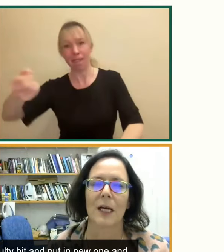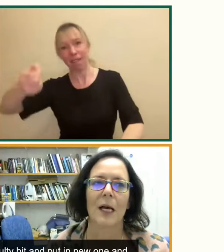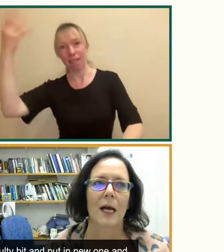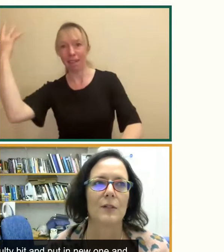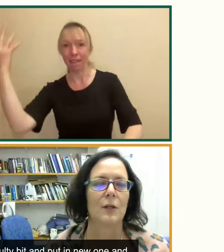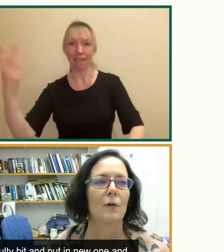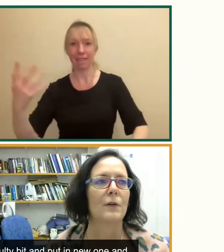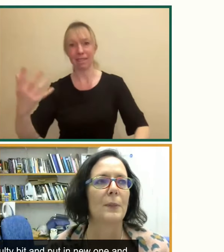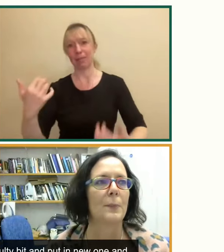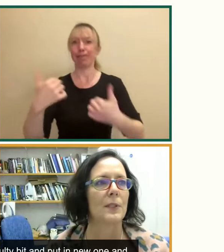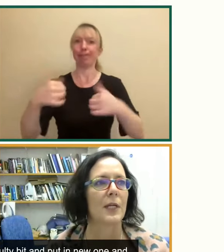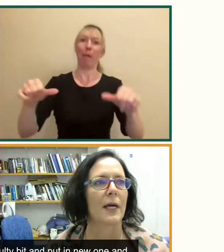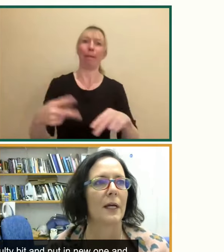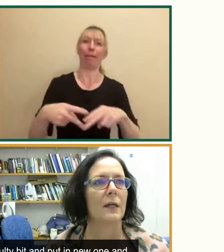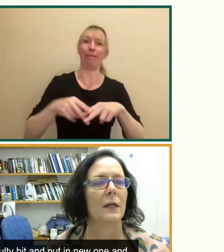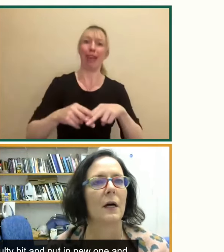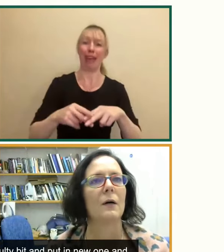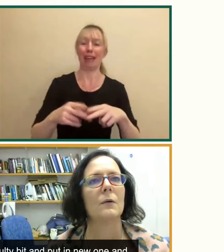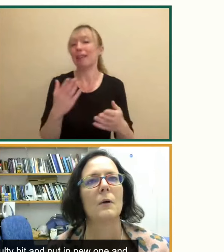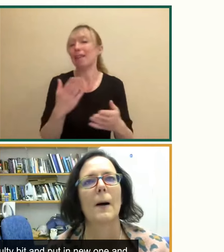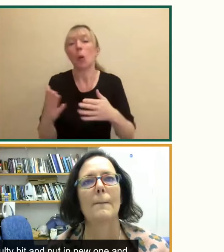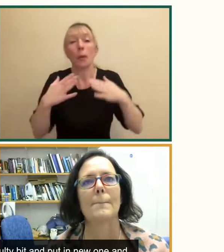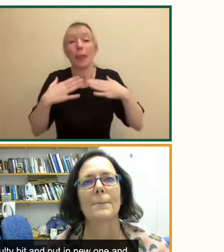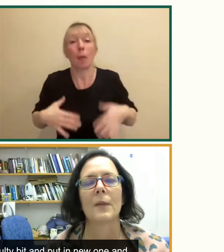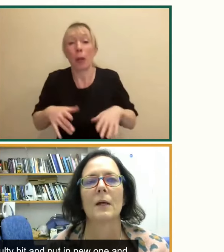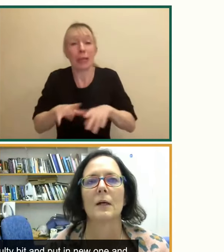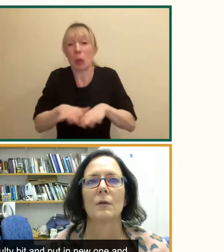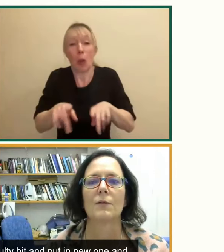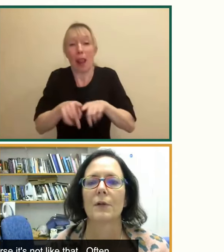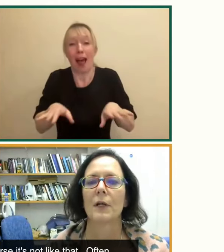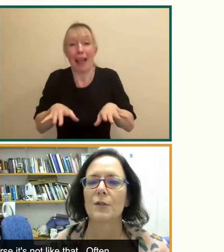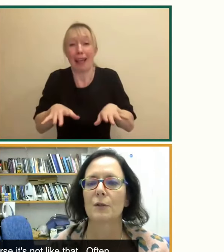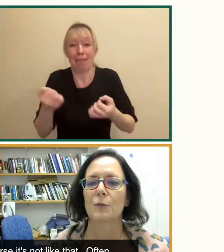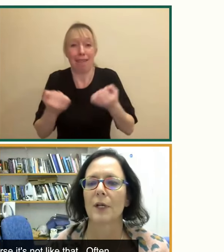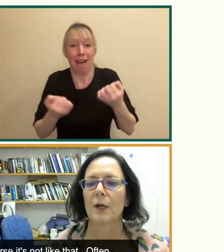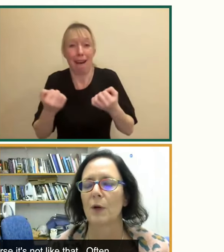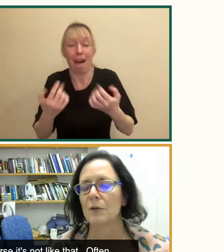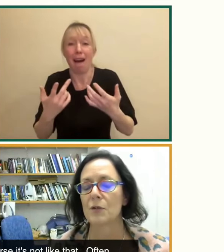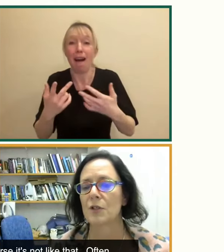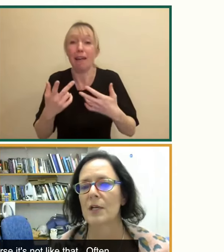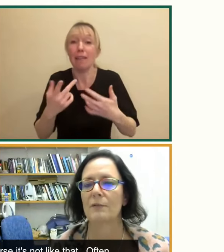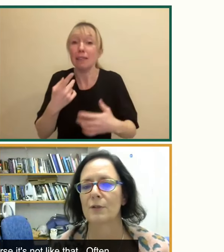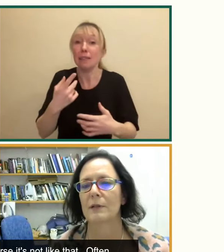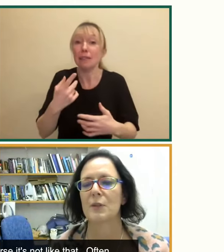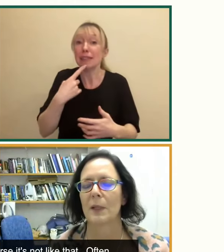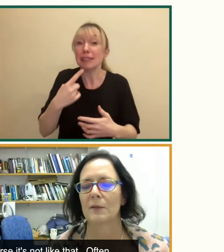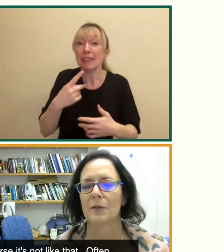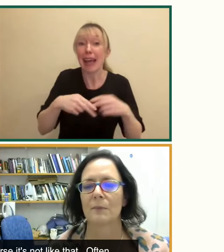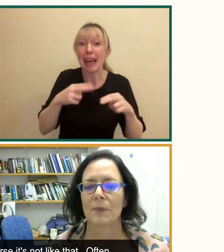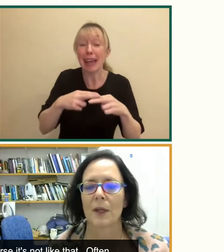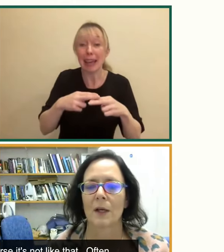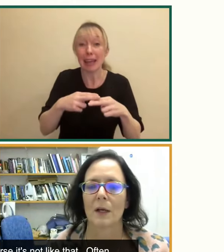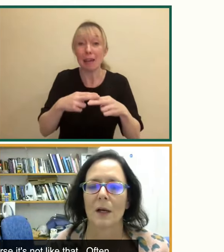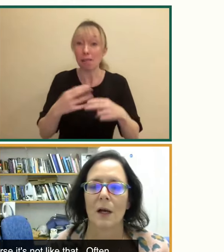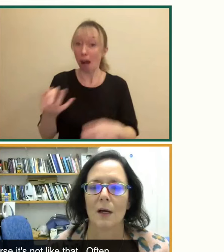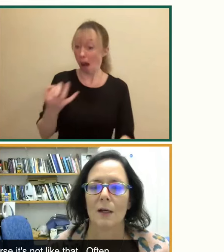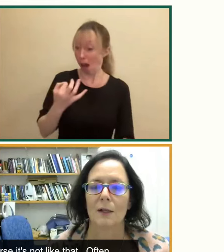like that. And so often people say, oh, well, if your lungs aren't working, why don't you just have a